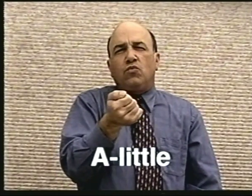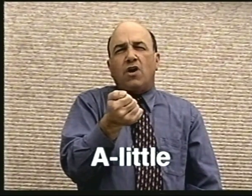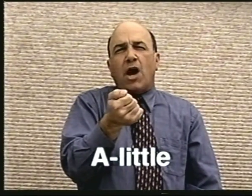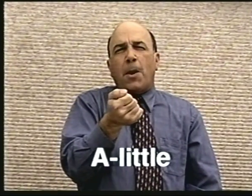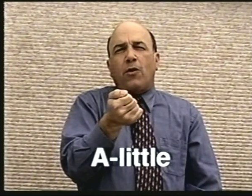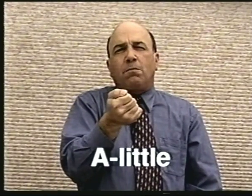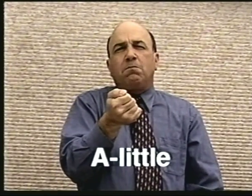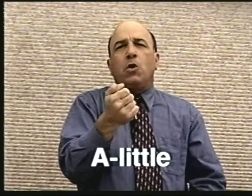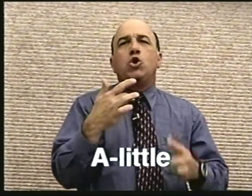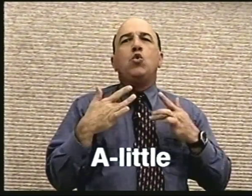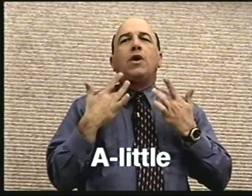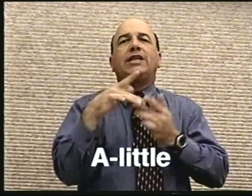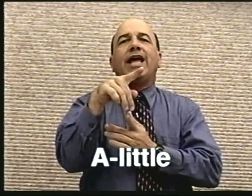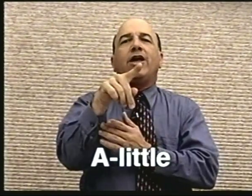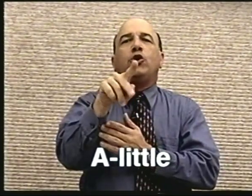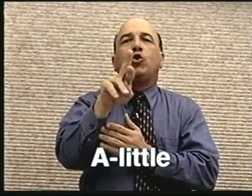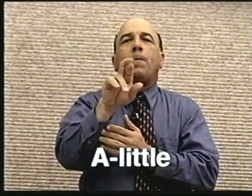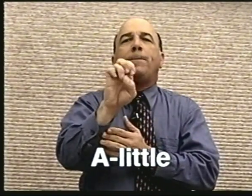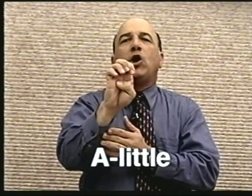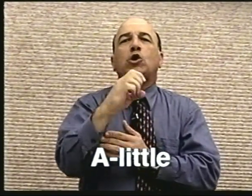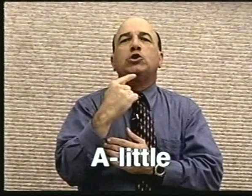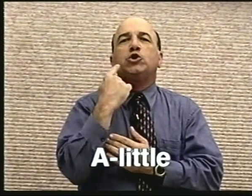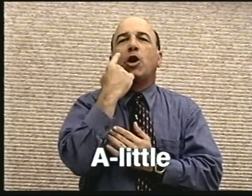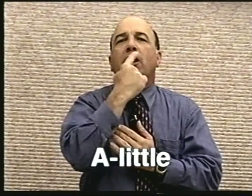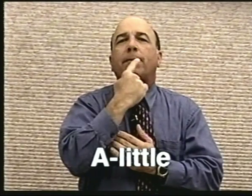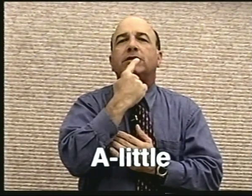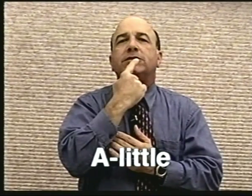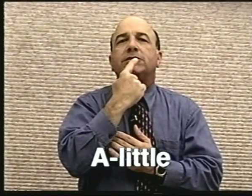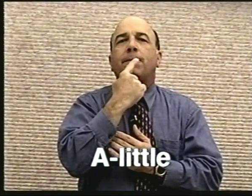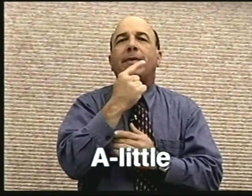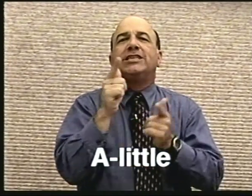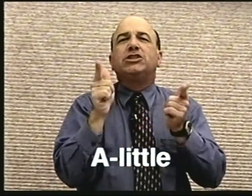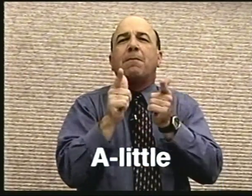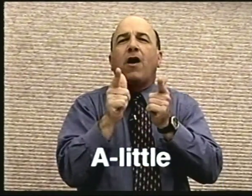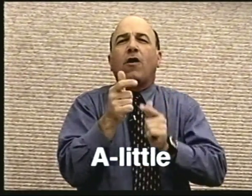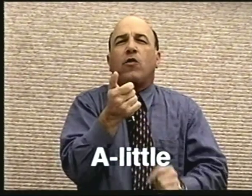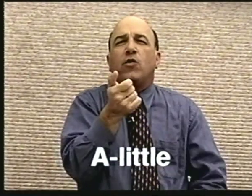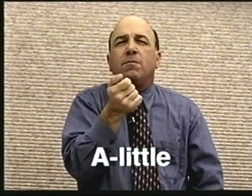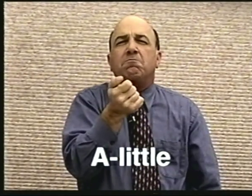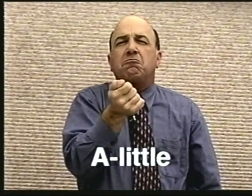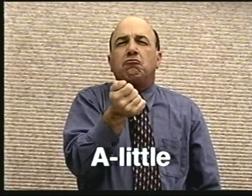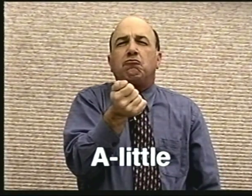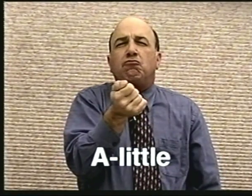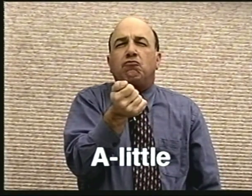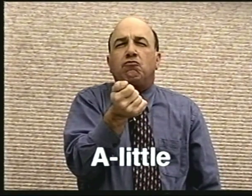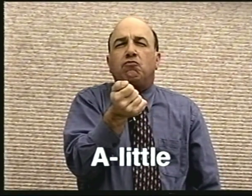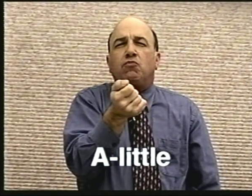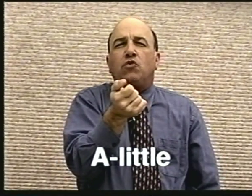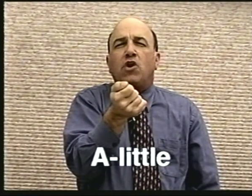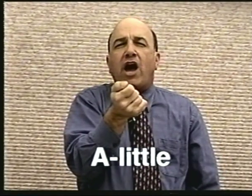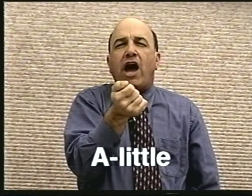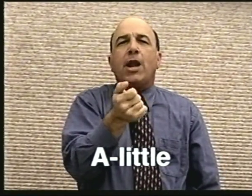a little. You would tend to purse your lip, means small, a